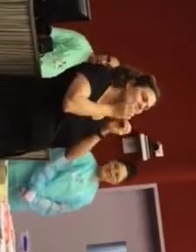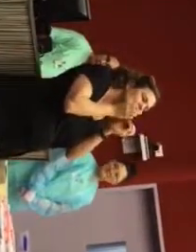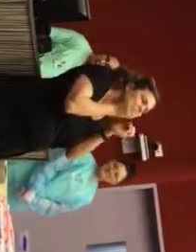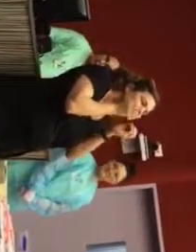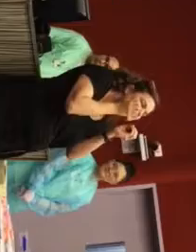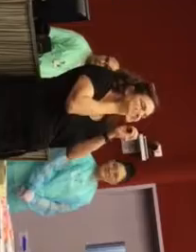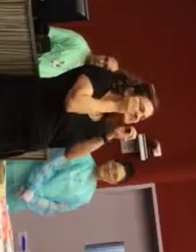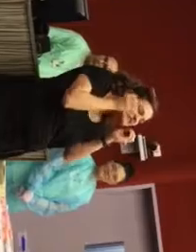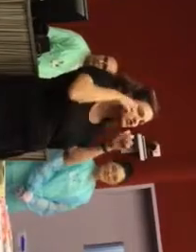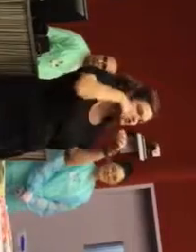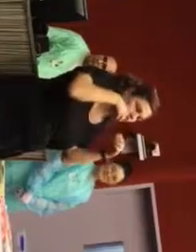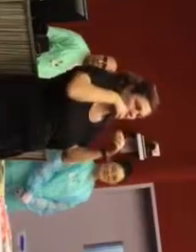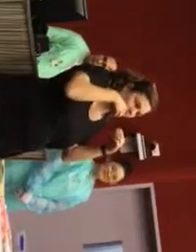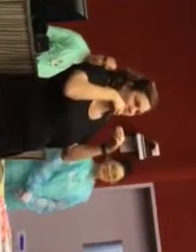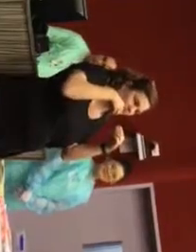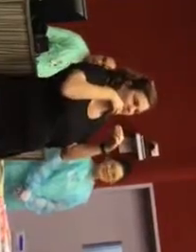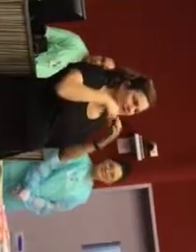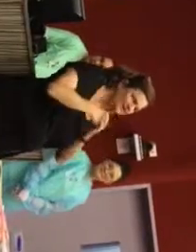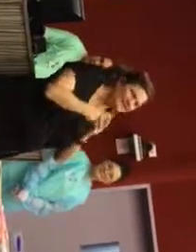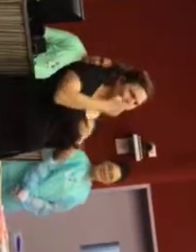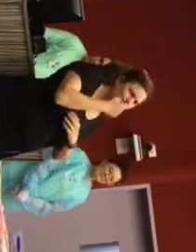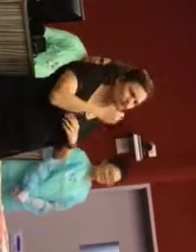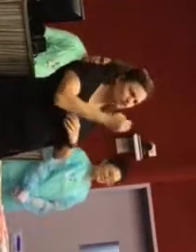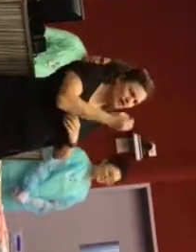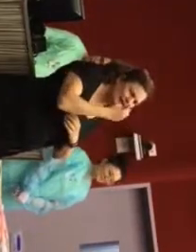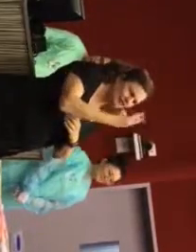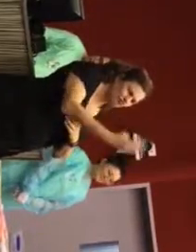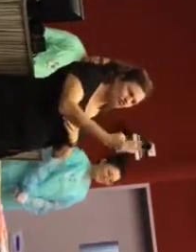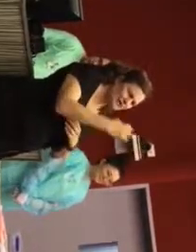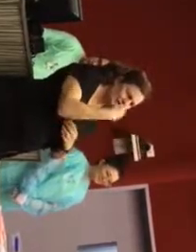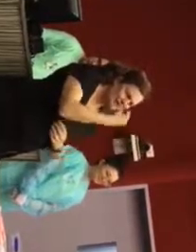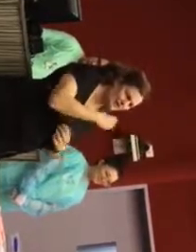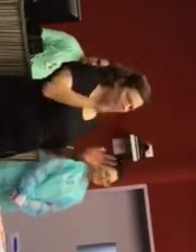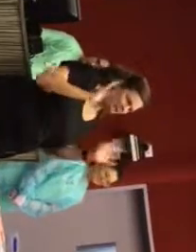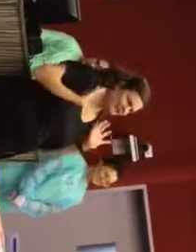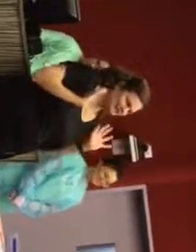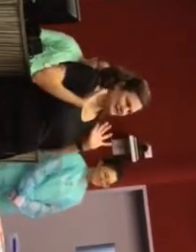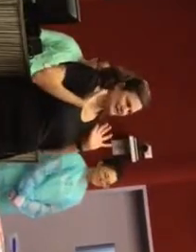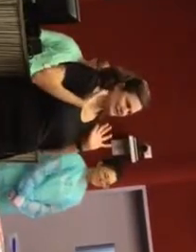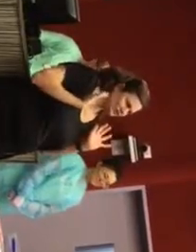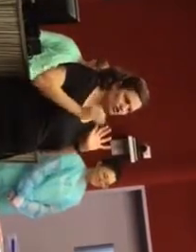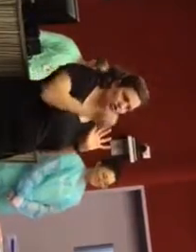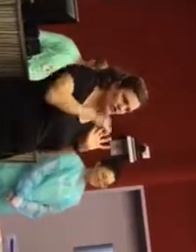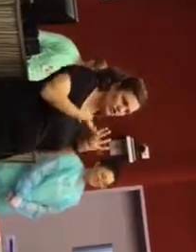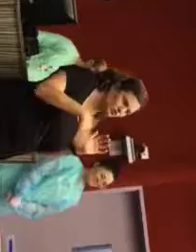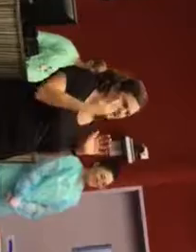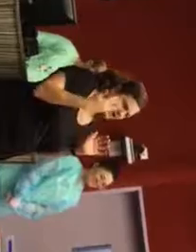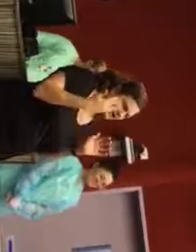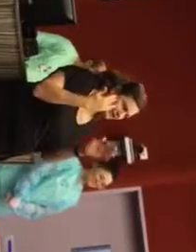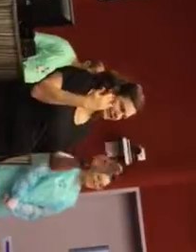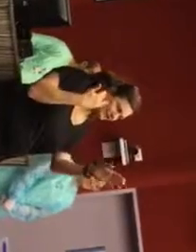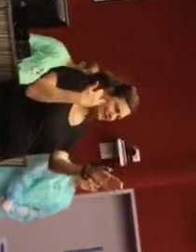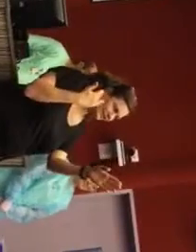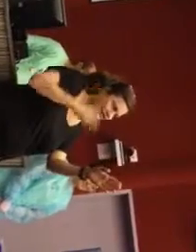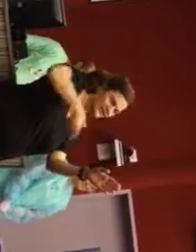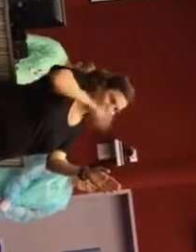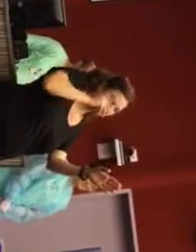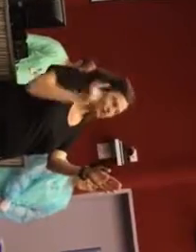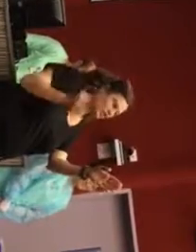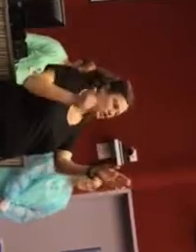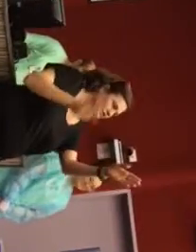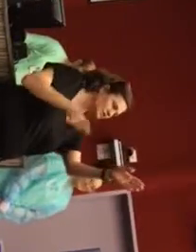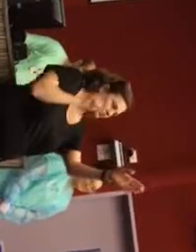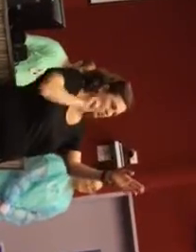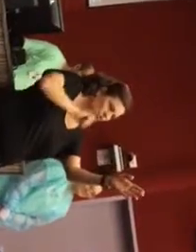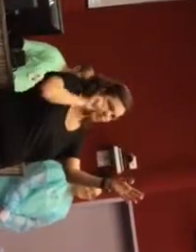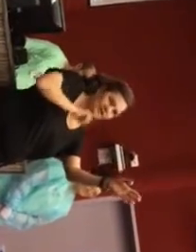do 3 meals a day, and try not snacking in between those meals. So, Drink a lot of water. pardon? Drink a lot of water. Yeah, and